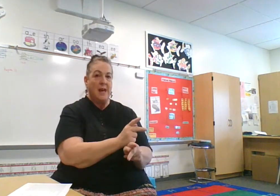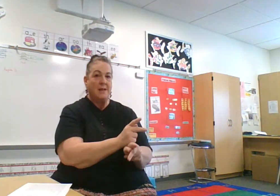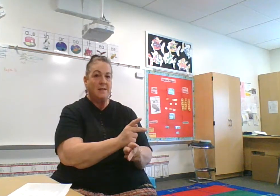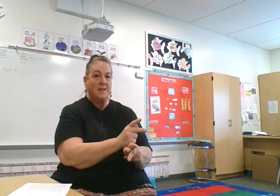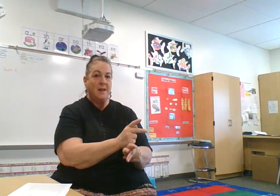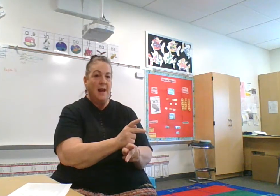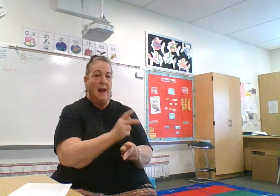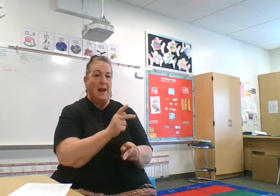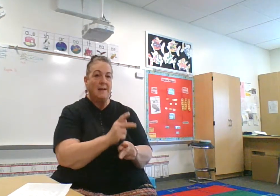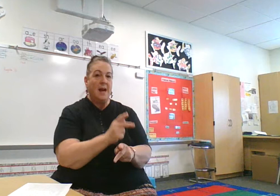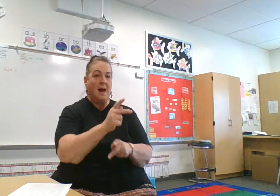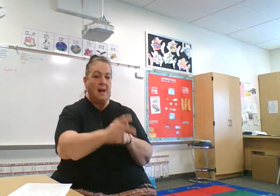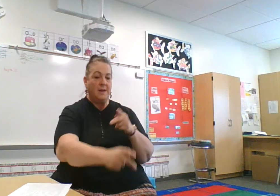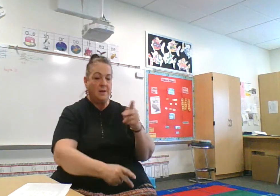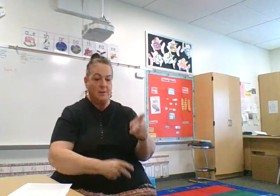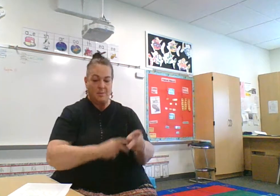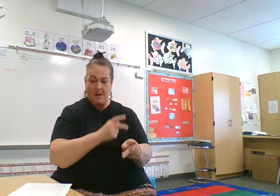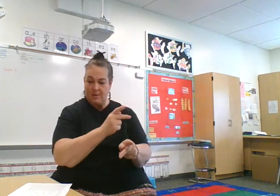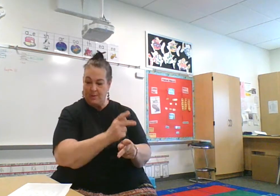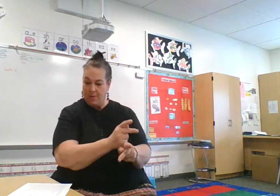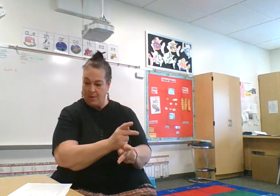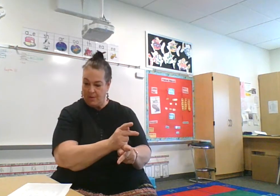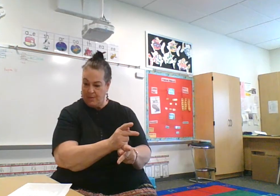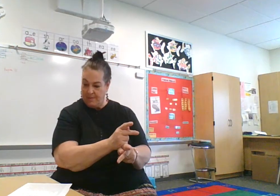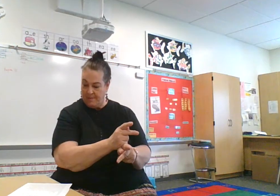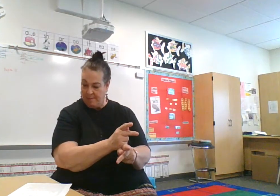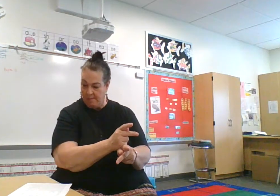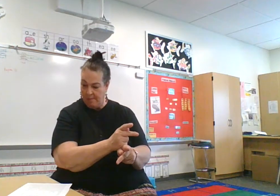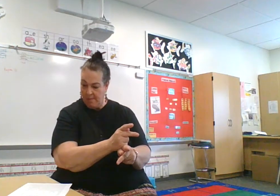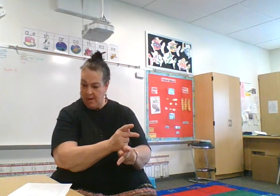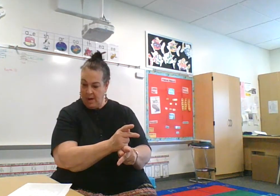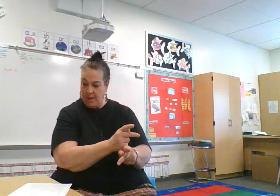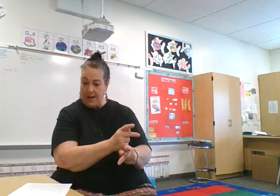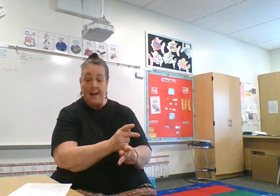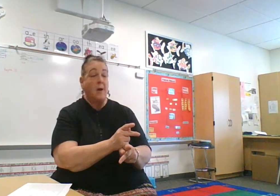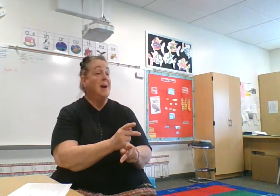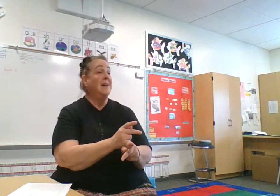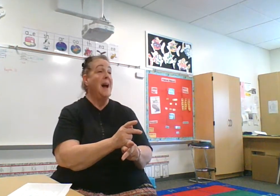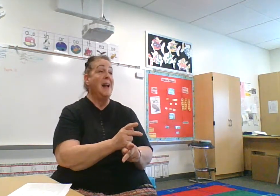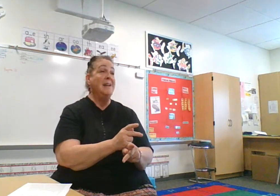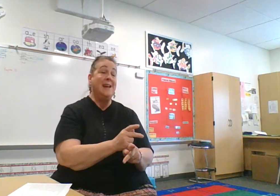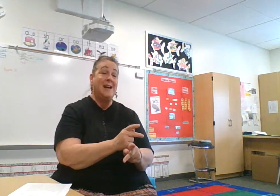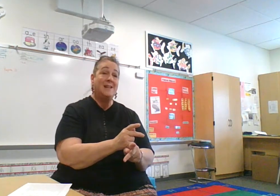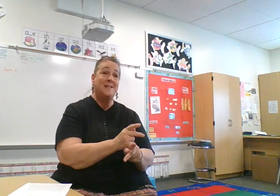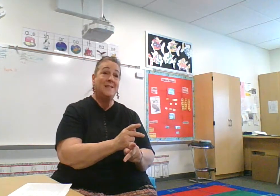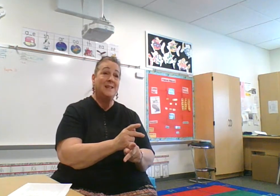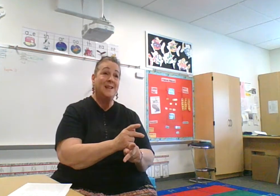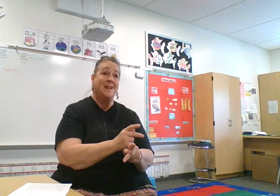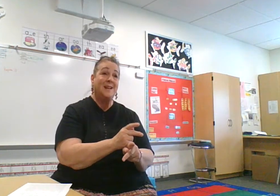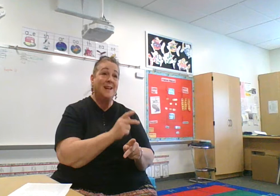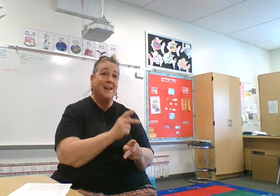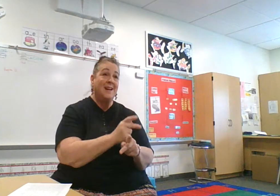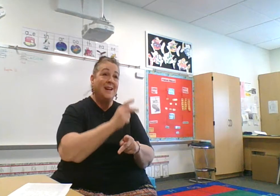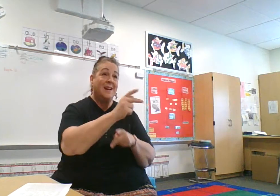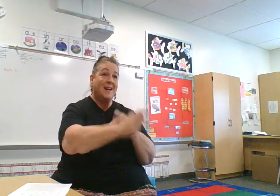K's, and kind goes around the world. Okay, now kindness,